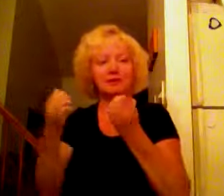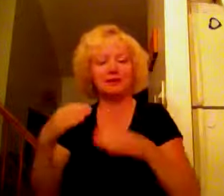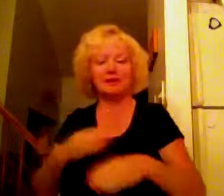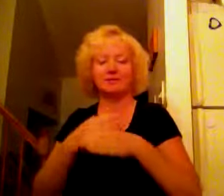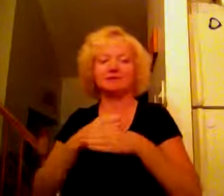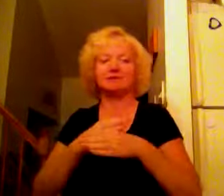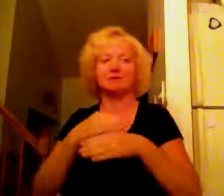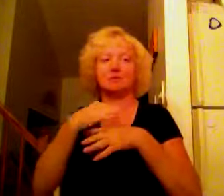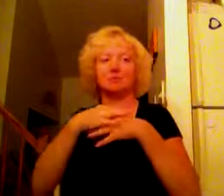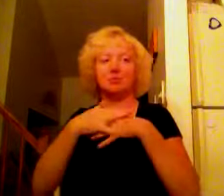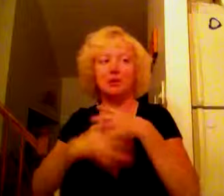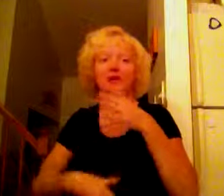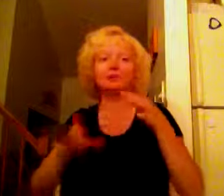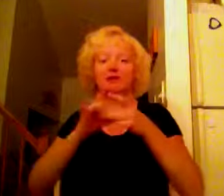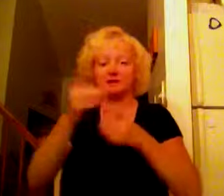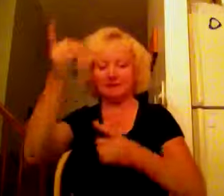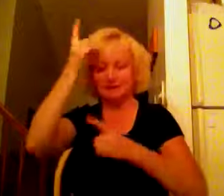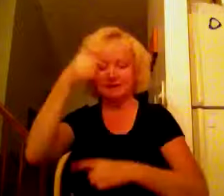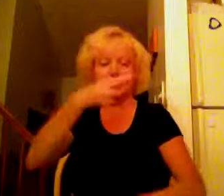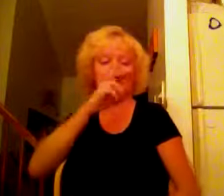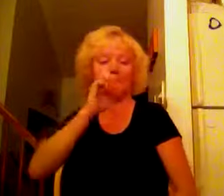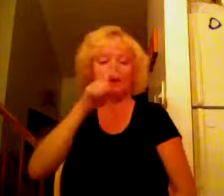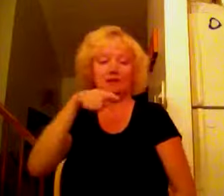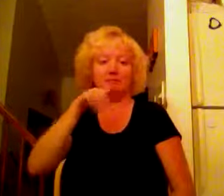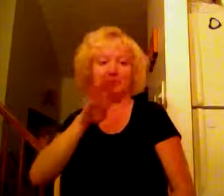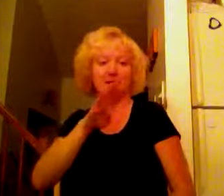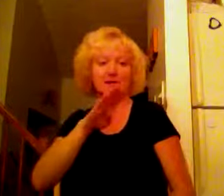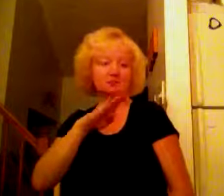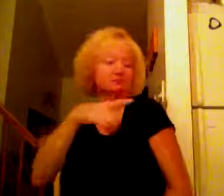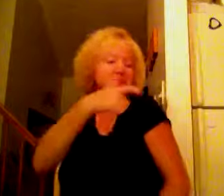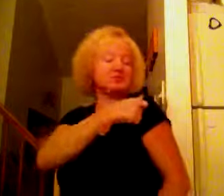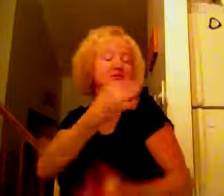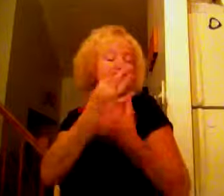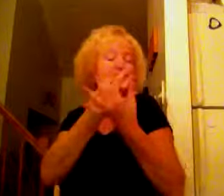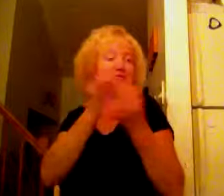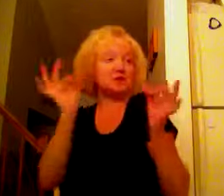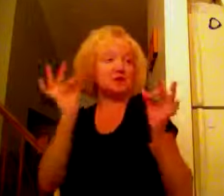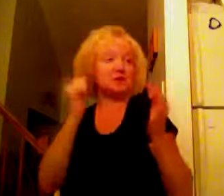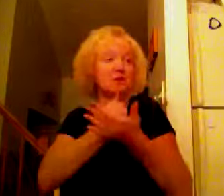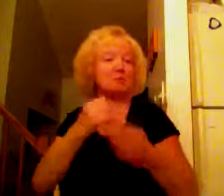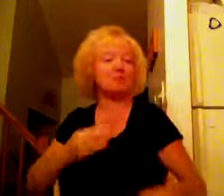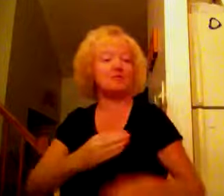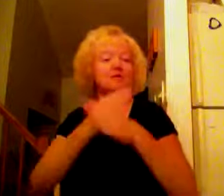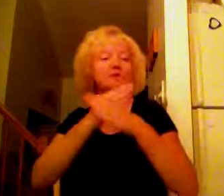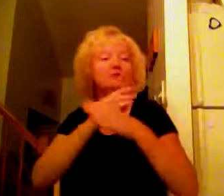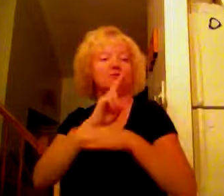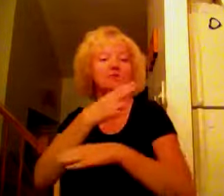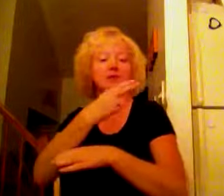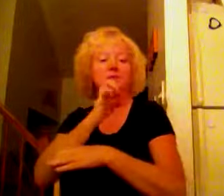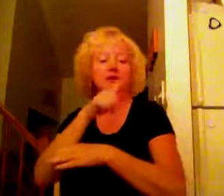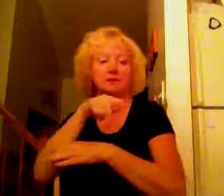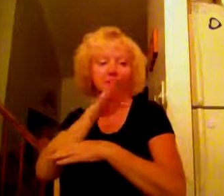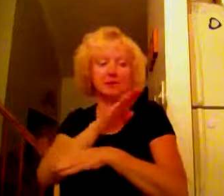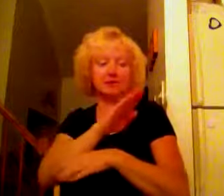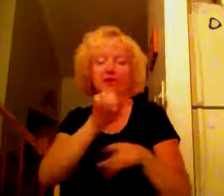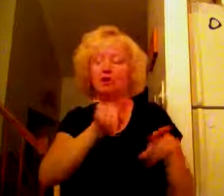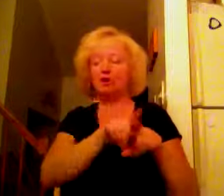A hepatitis B vaccine free of charge to prevent hepatitis B infection, as well as post-exposure evaluation and a